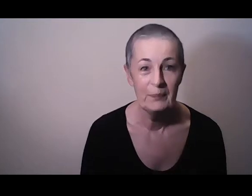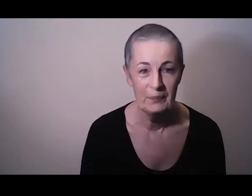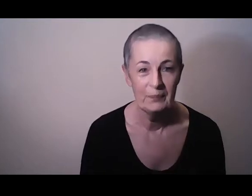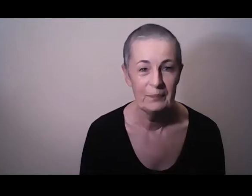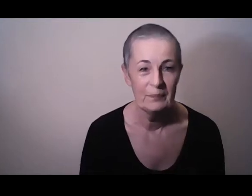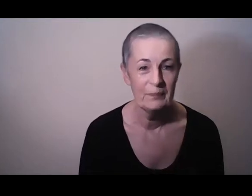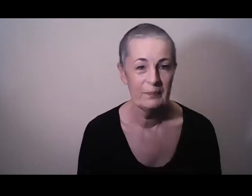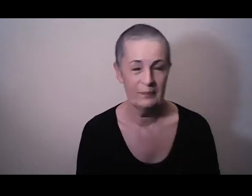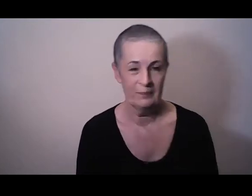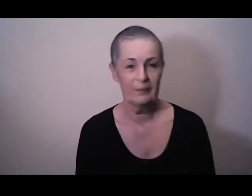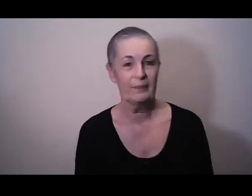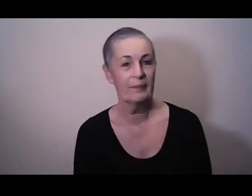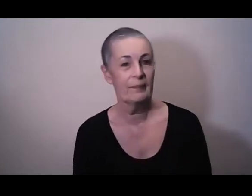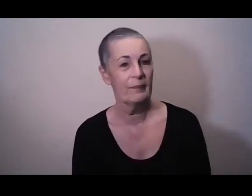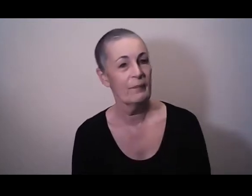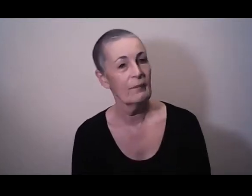Mm-hmm.